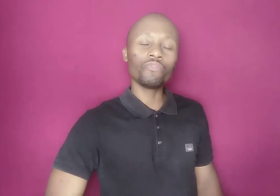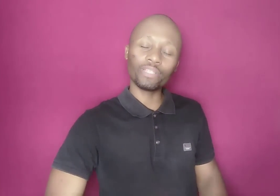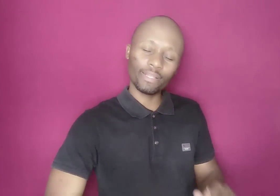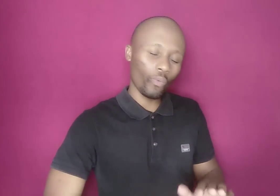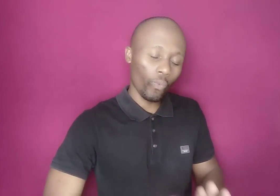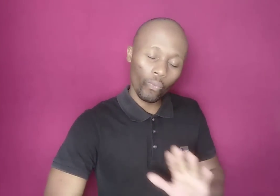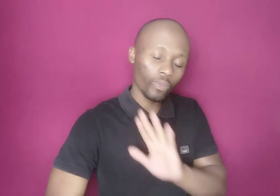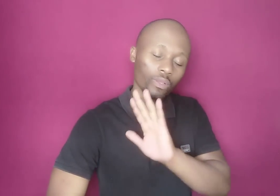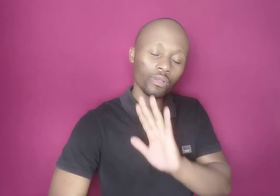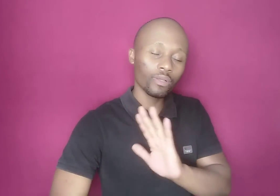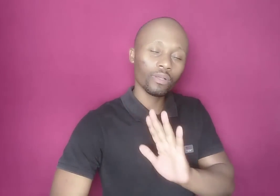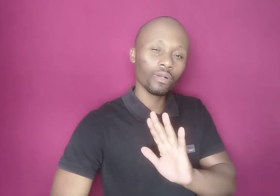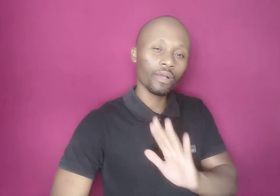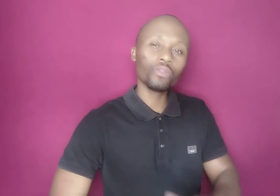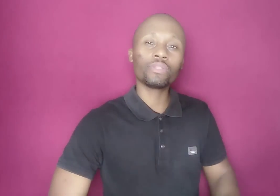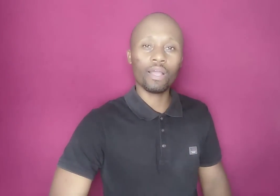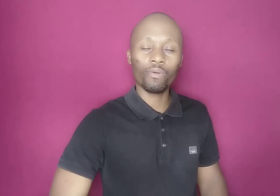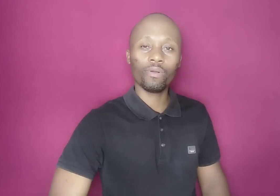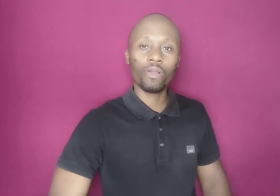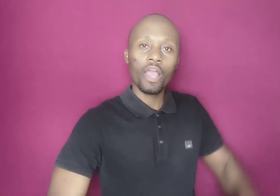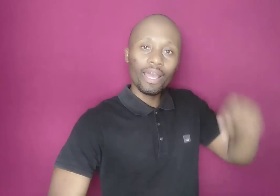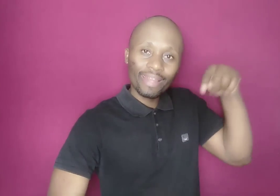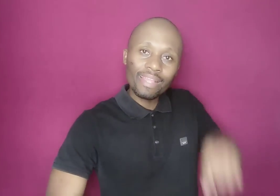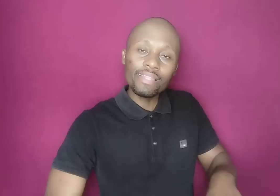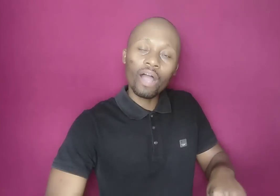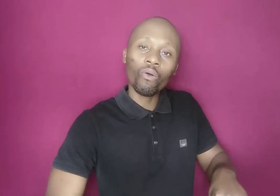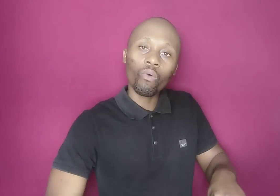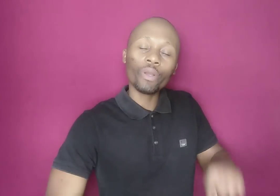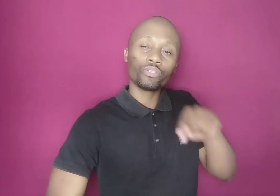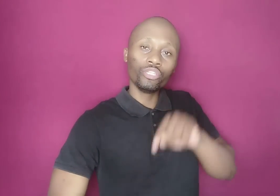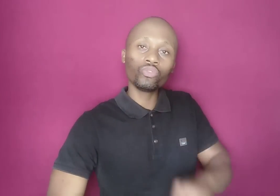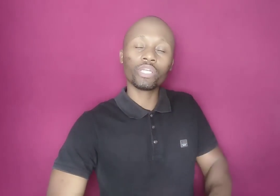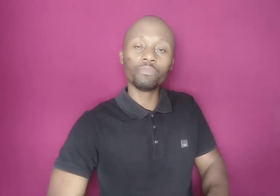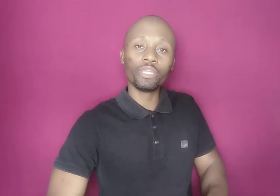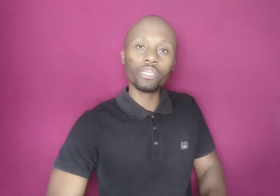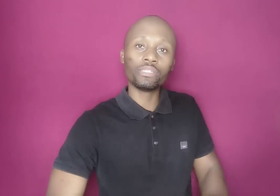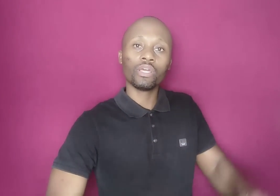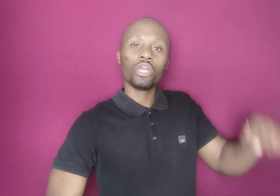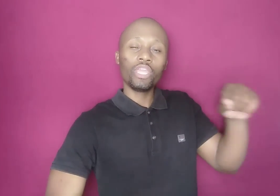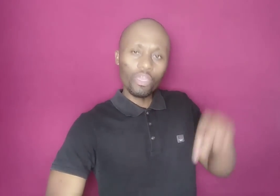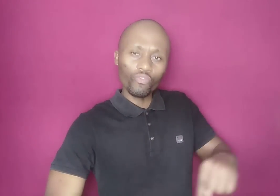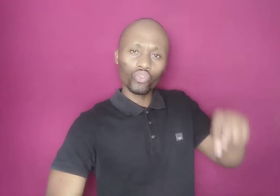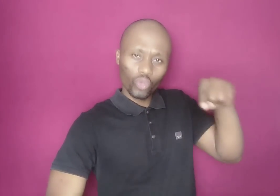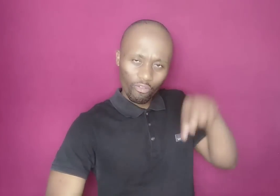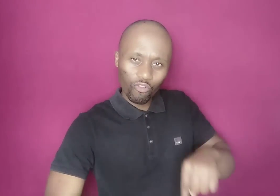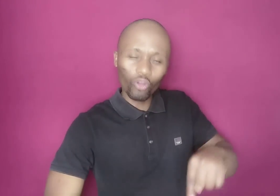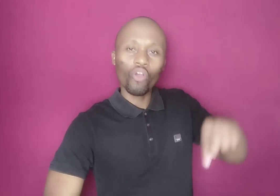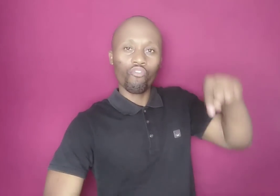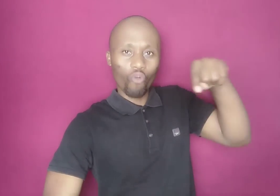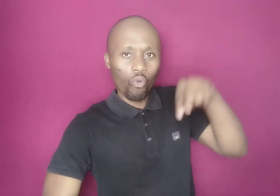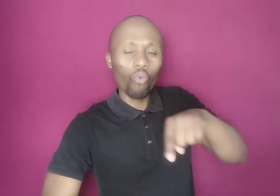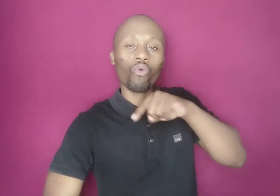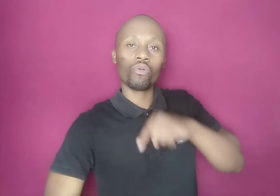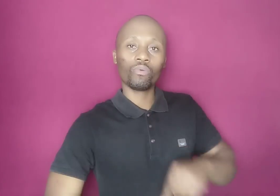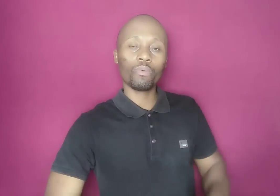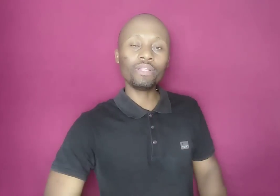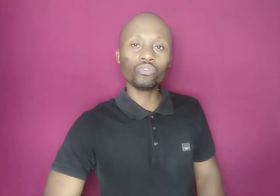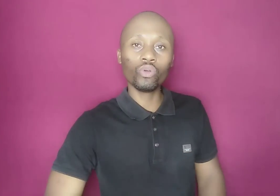convicted. Not now. Right now, what you need to tell me is, if you took a fall, for who? We want to know.